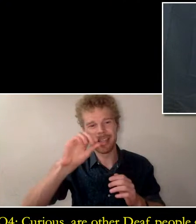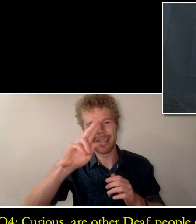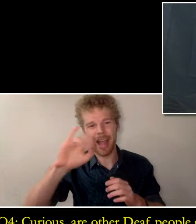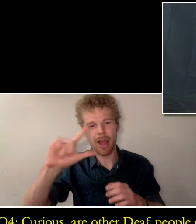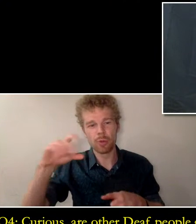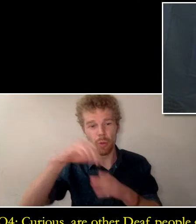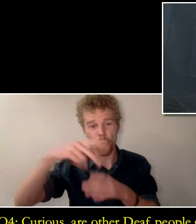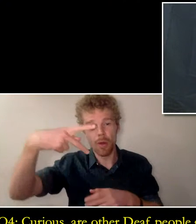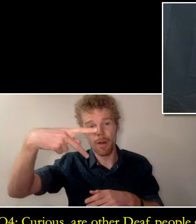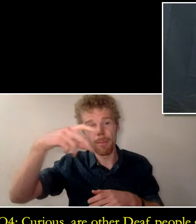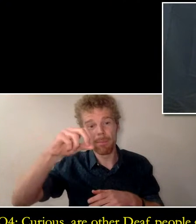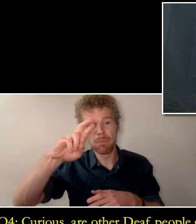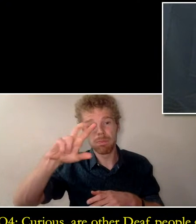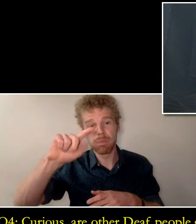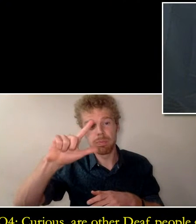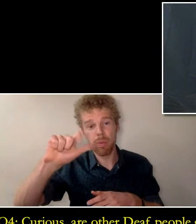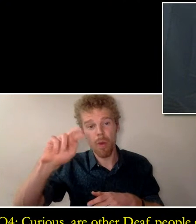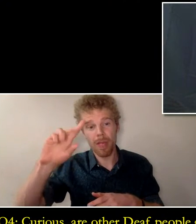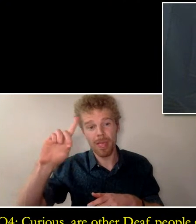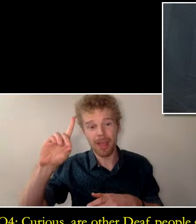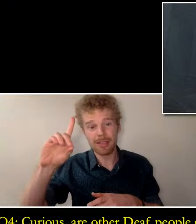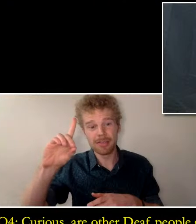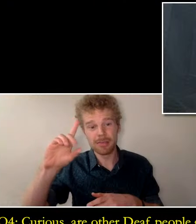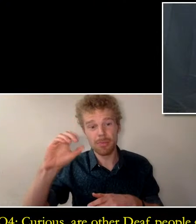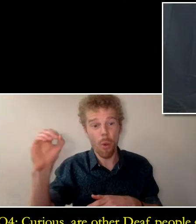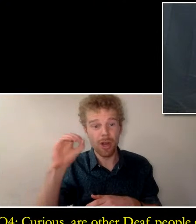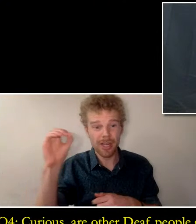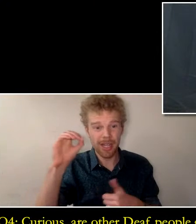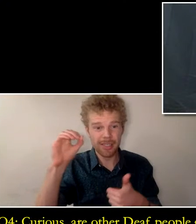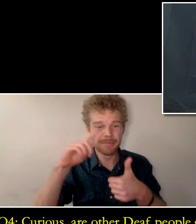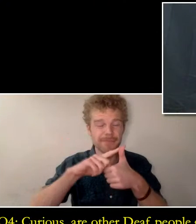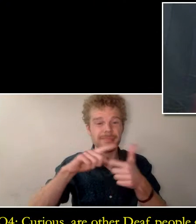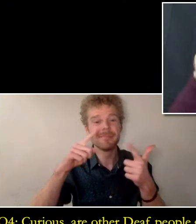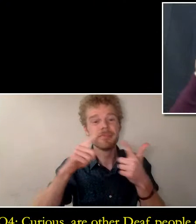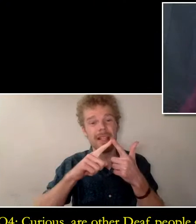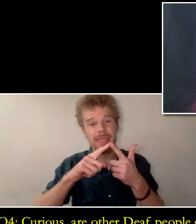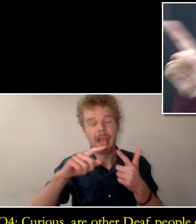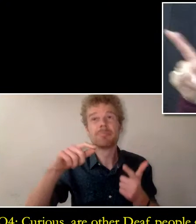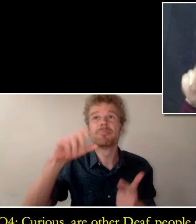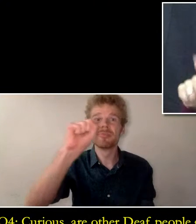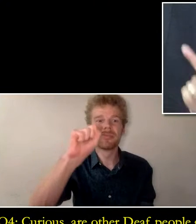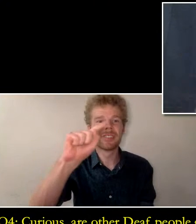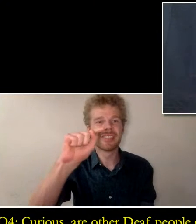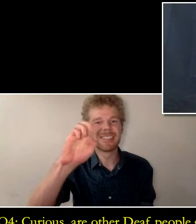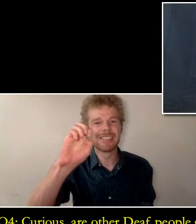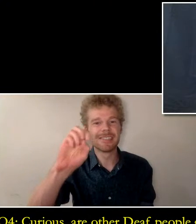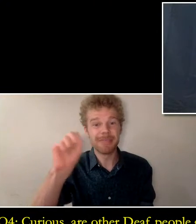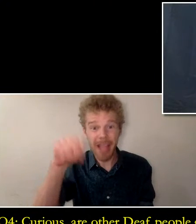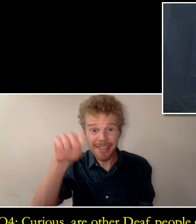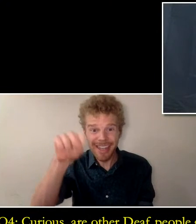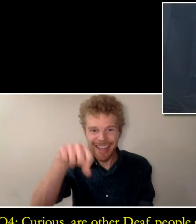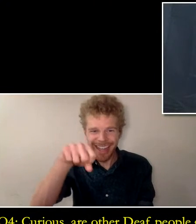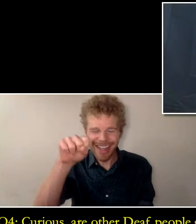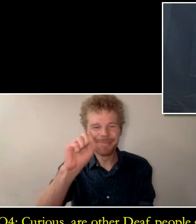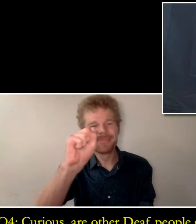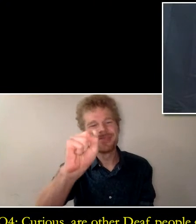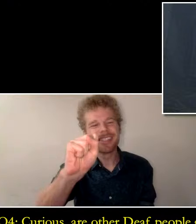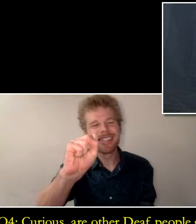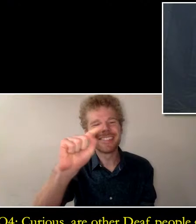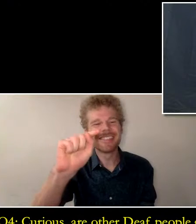There's Philip Wolf, who ran for city council in Portland, Oregon.